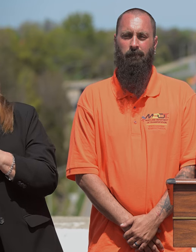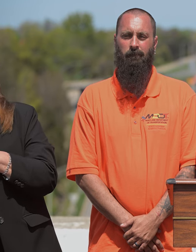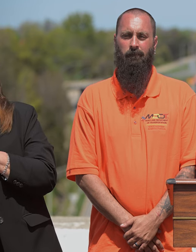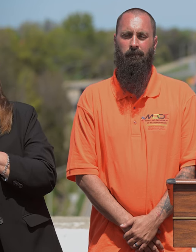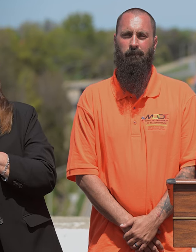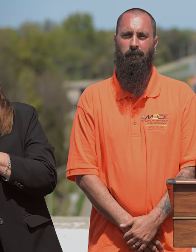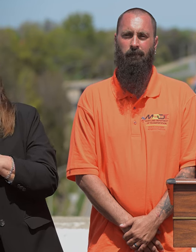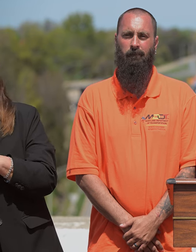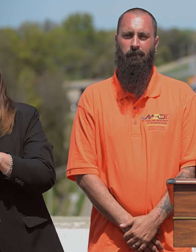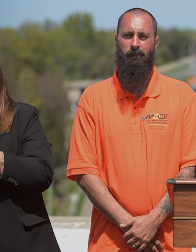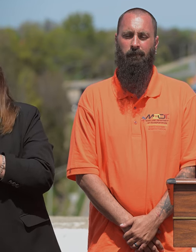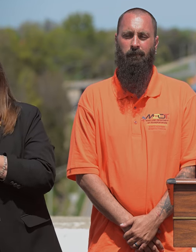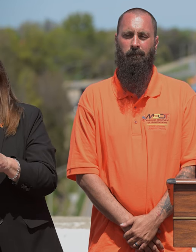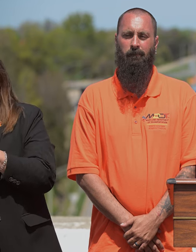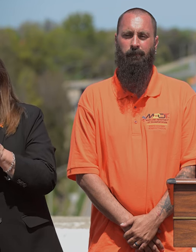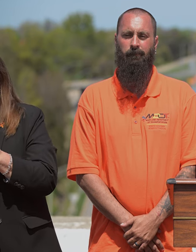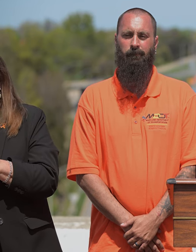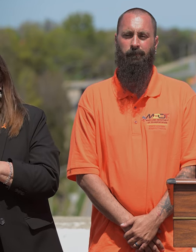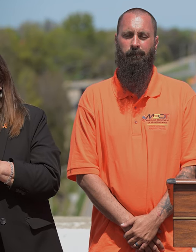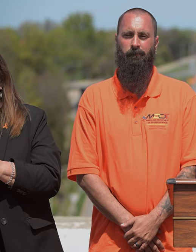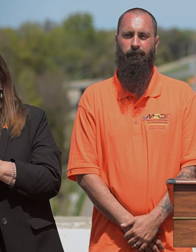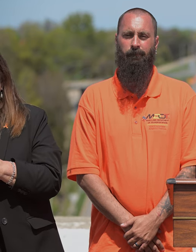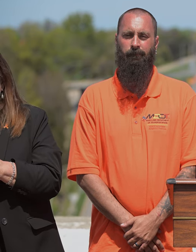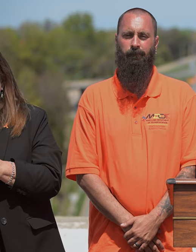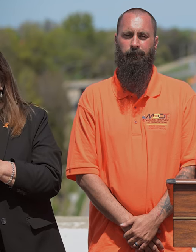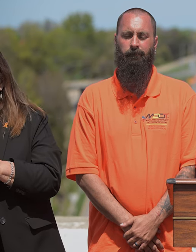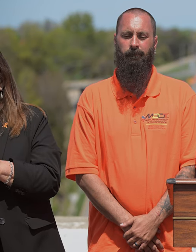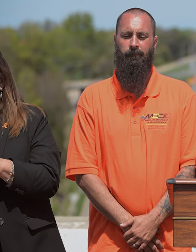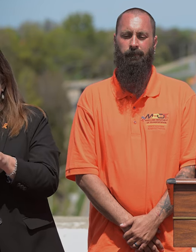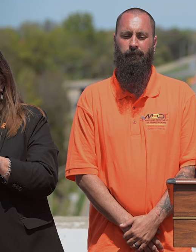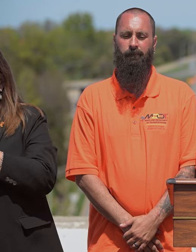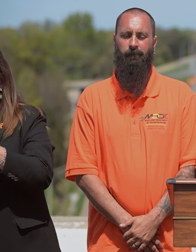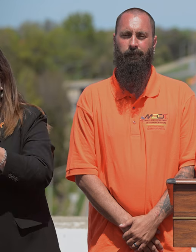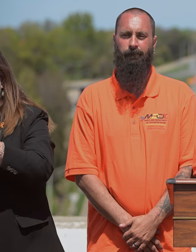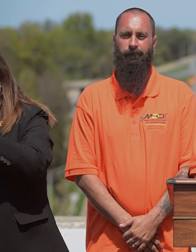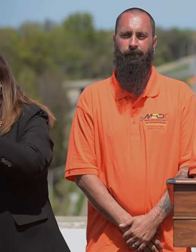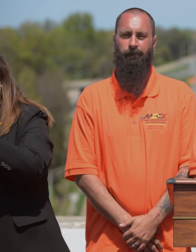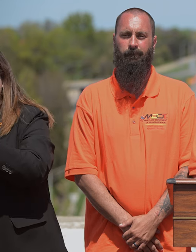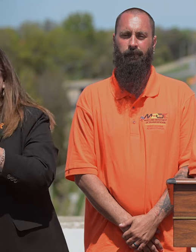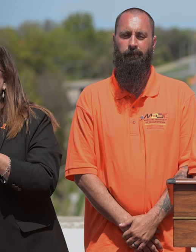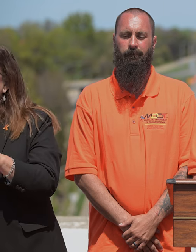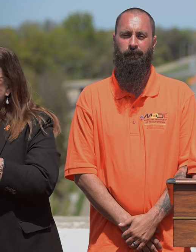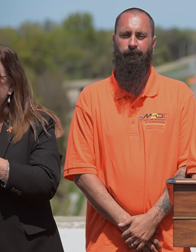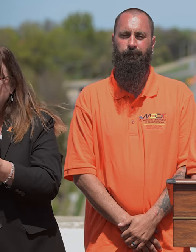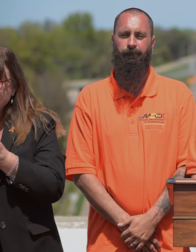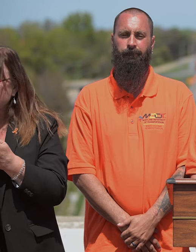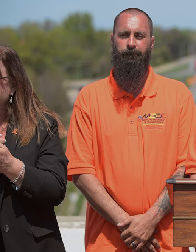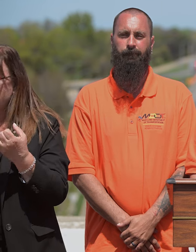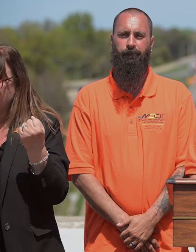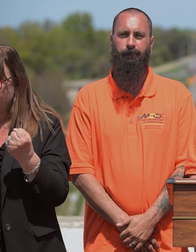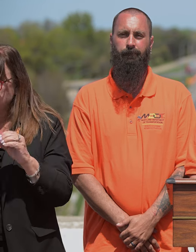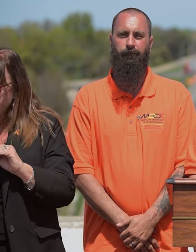work zone had been hit by a dump truck hauling a trailer. The impact destroyed our vehicles and shoved them